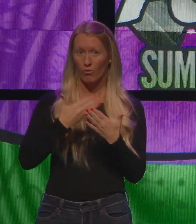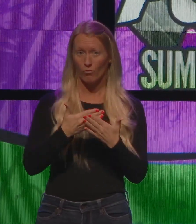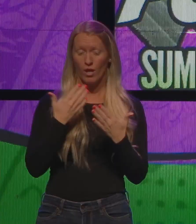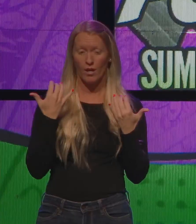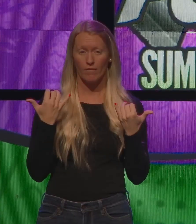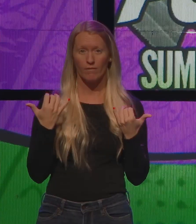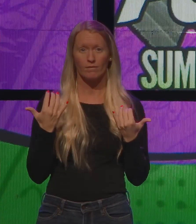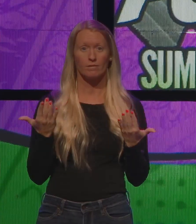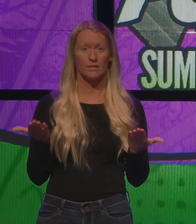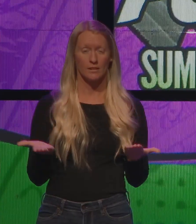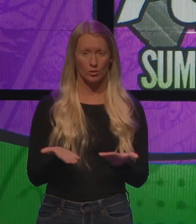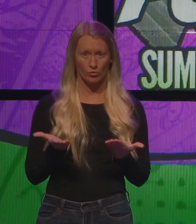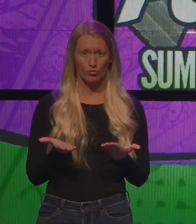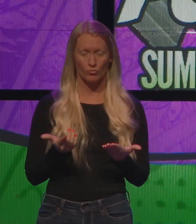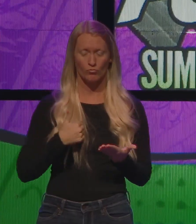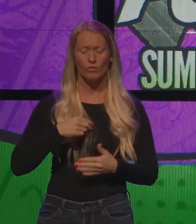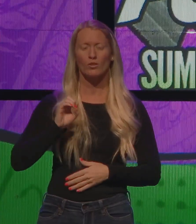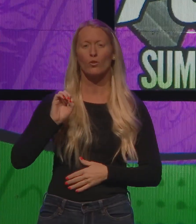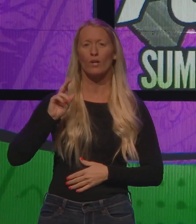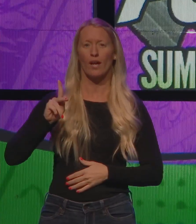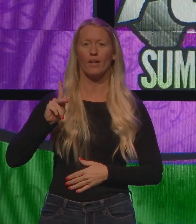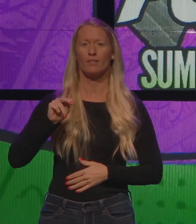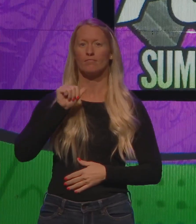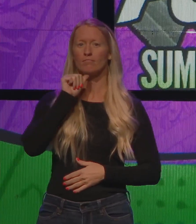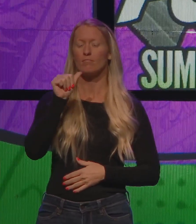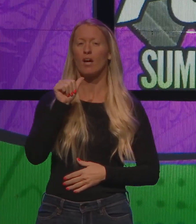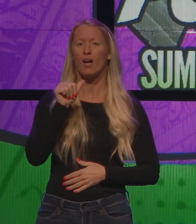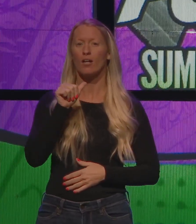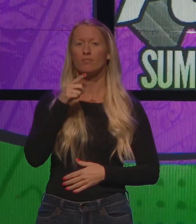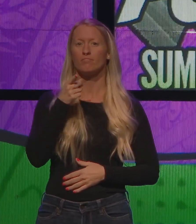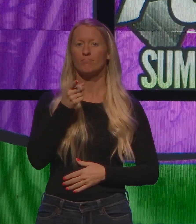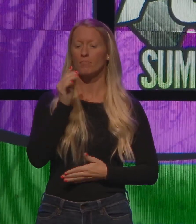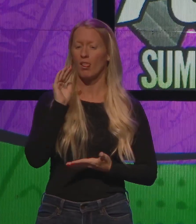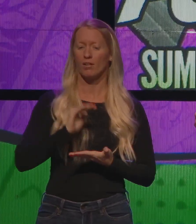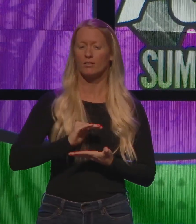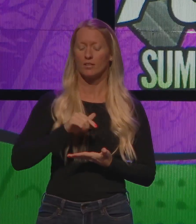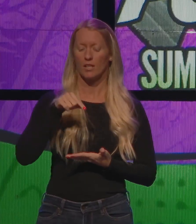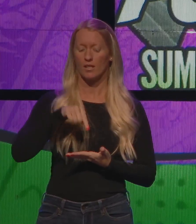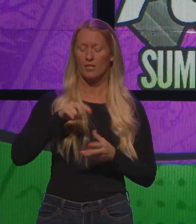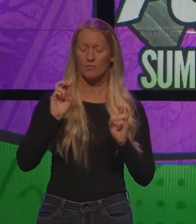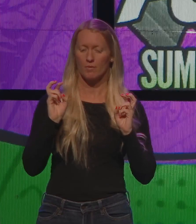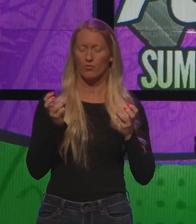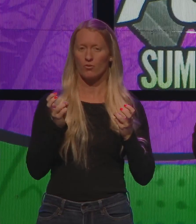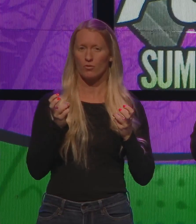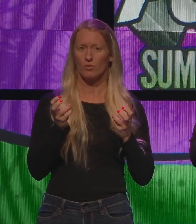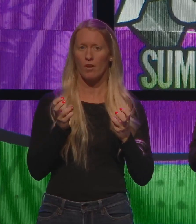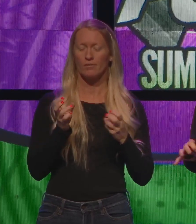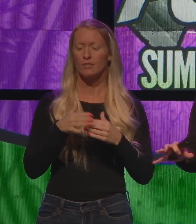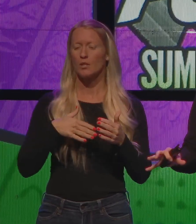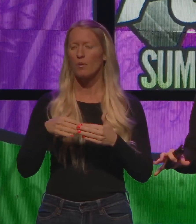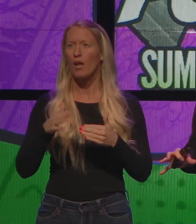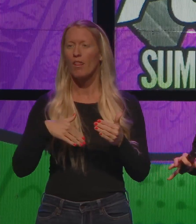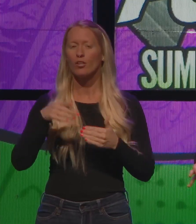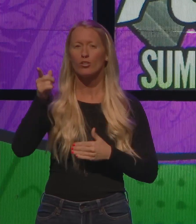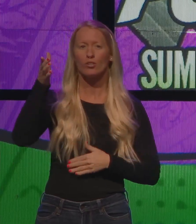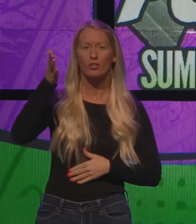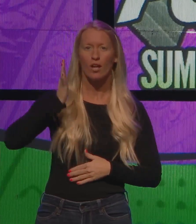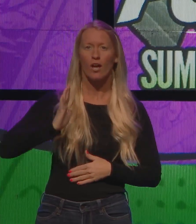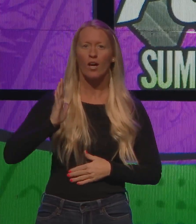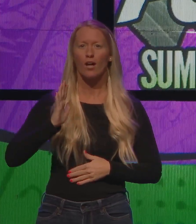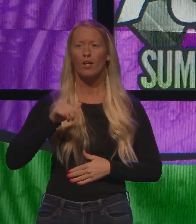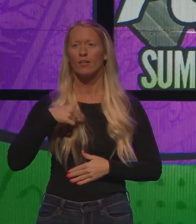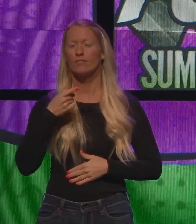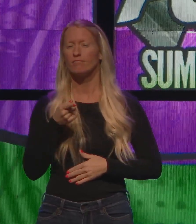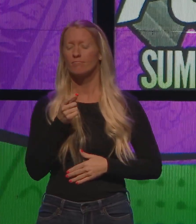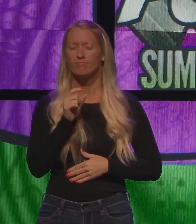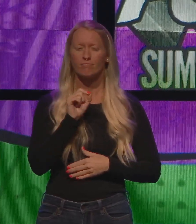because for me, that doesn't take anything away from this. Whether God intrinsically, perfectly created us out of the